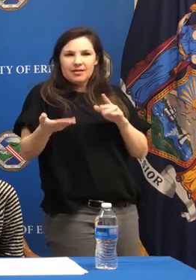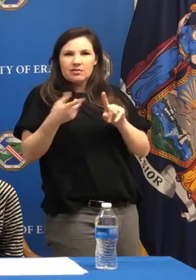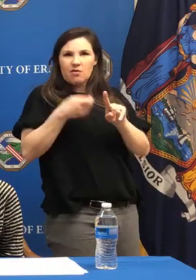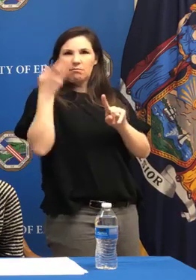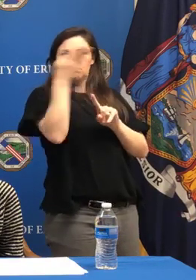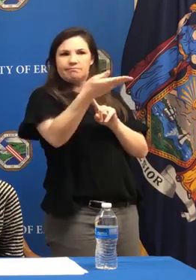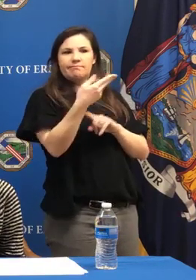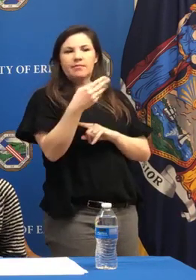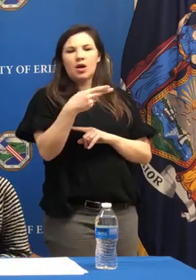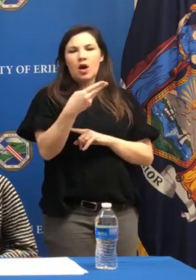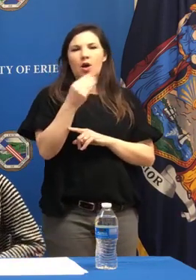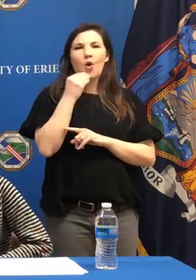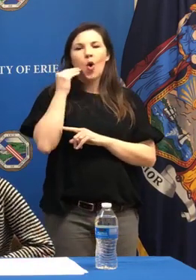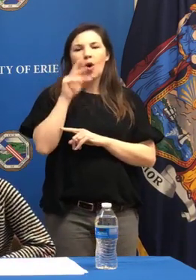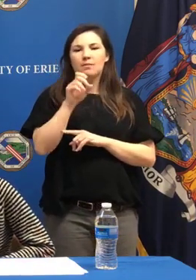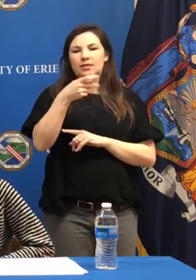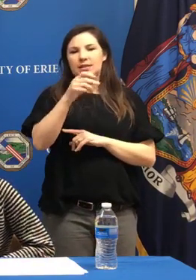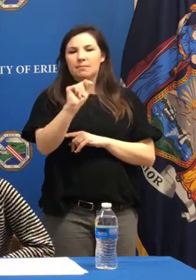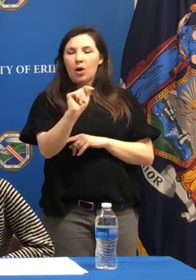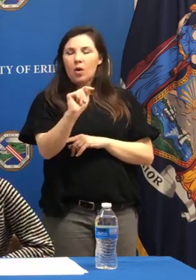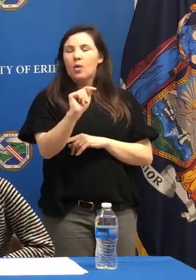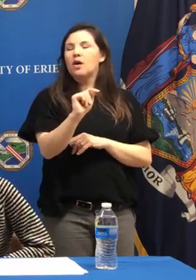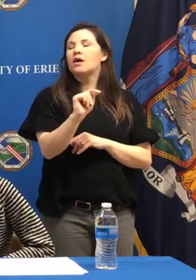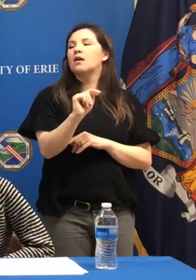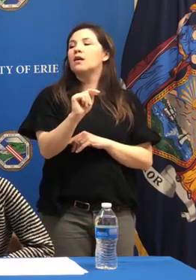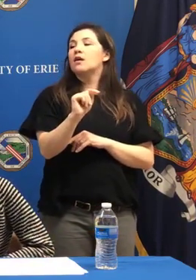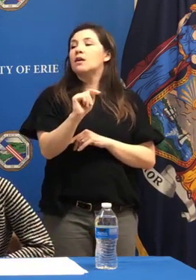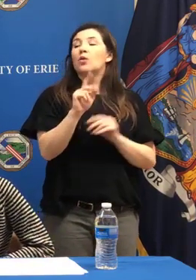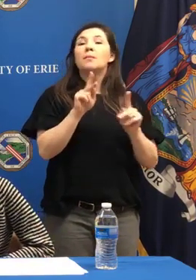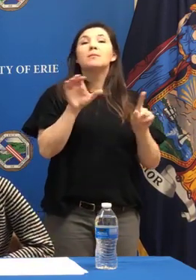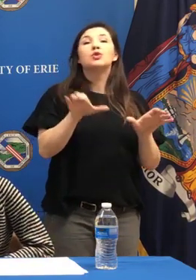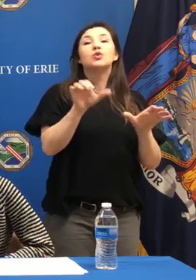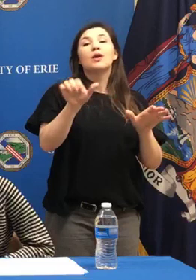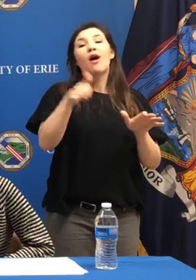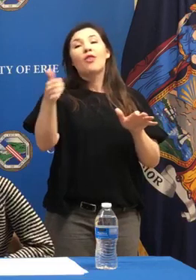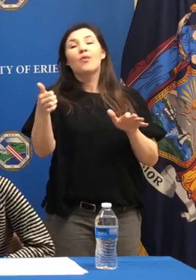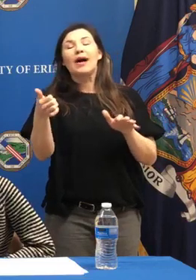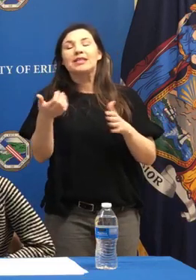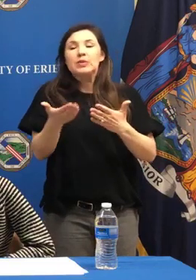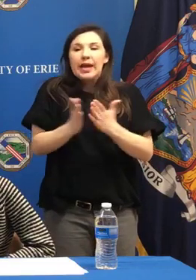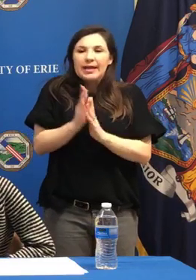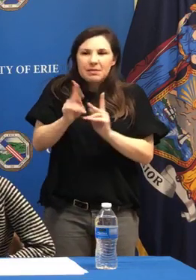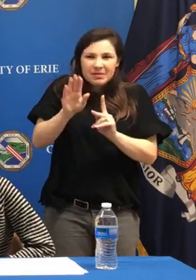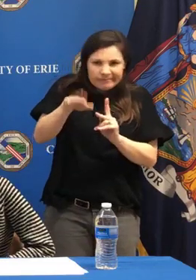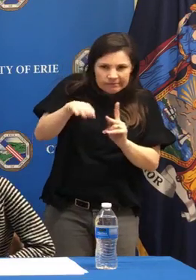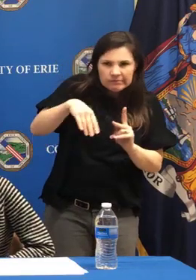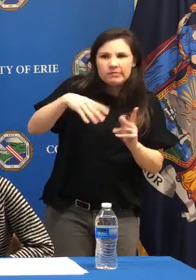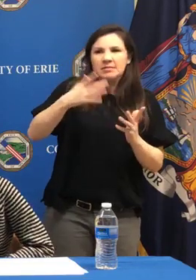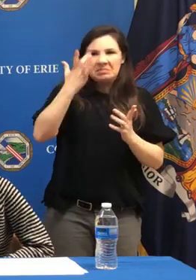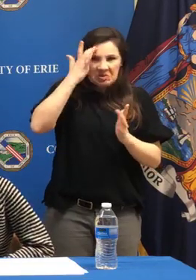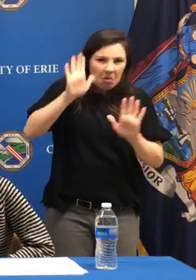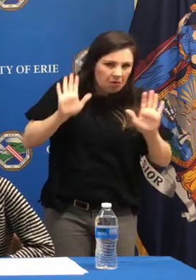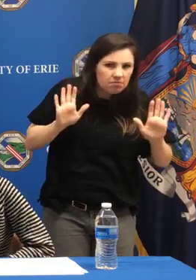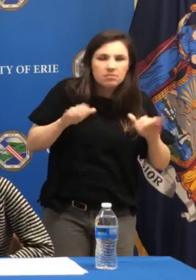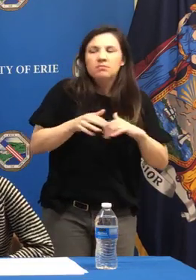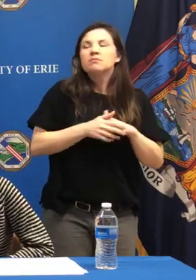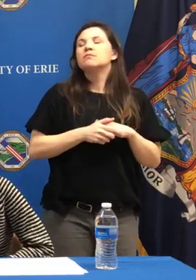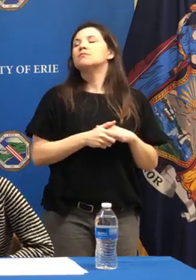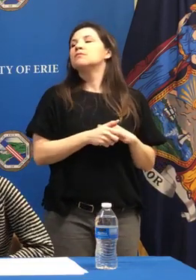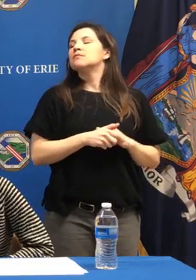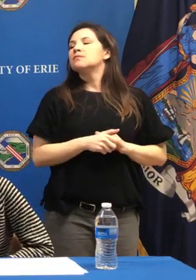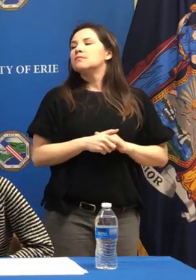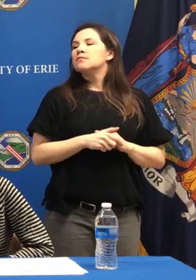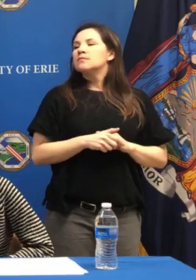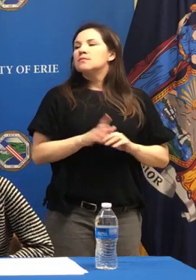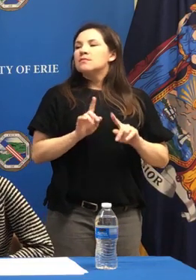Depot. So what people are doing otherwise, we're asking people to be smart about it. But